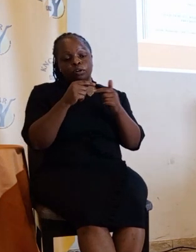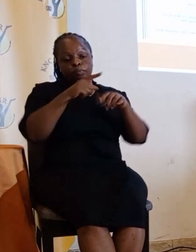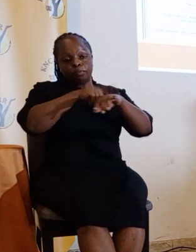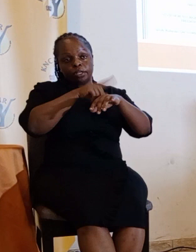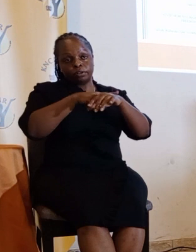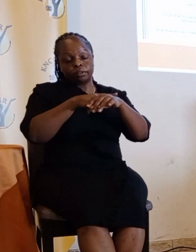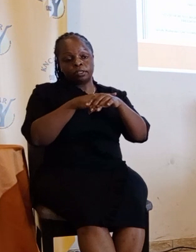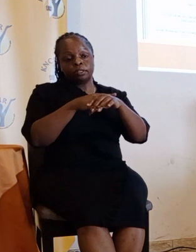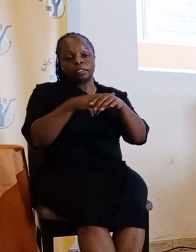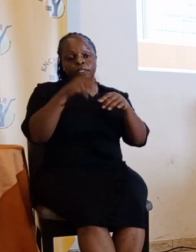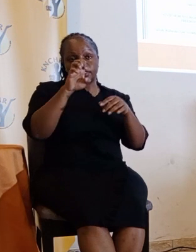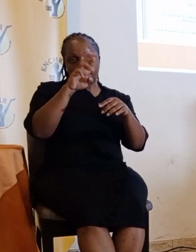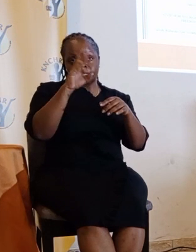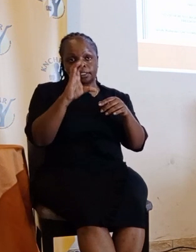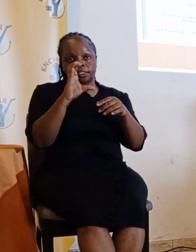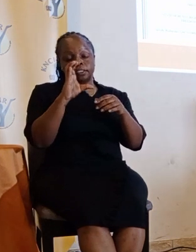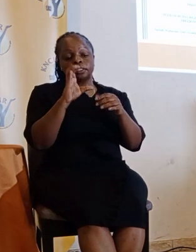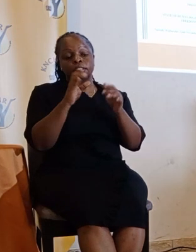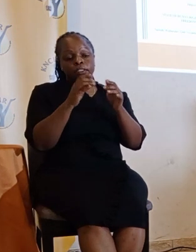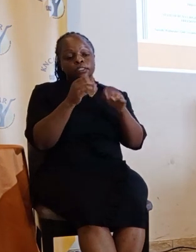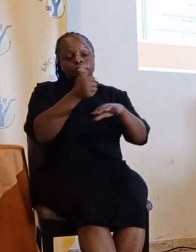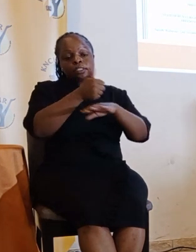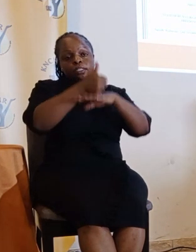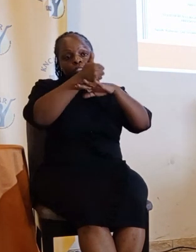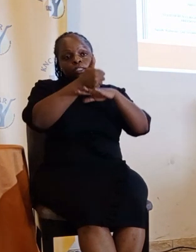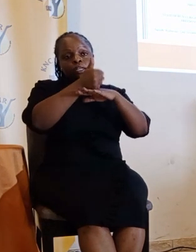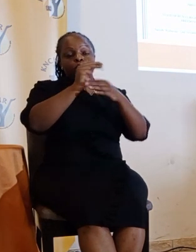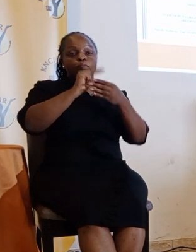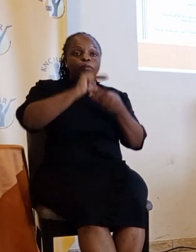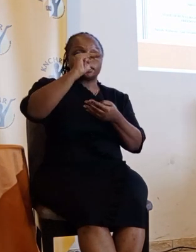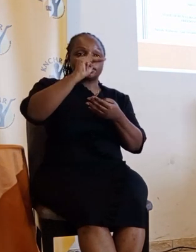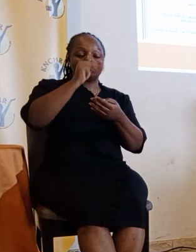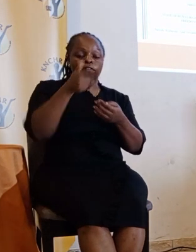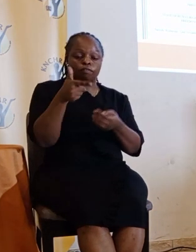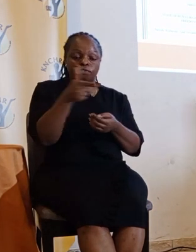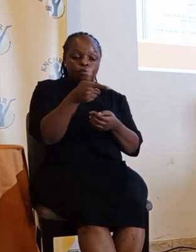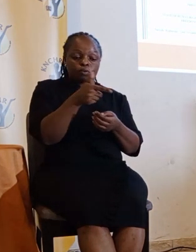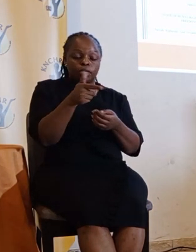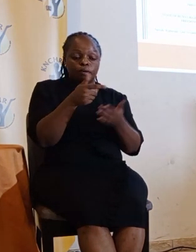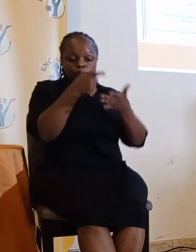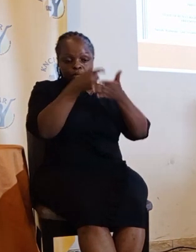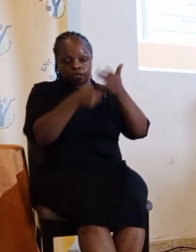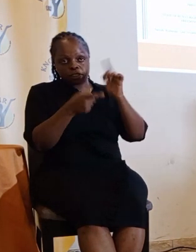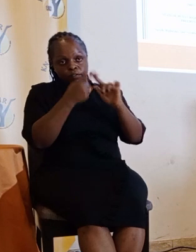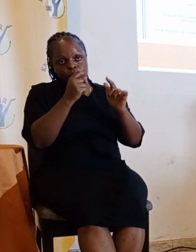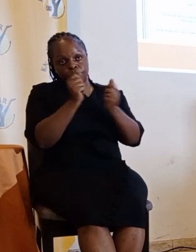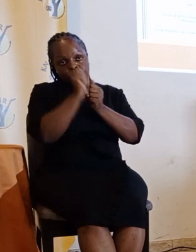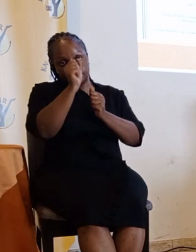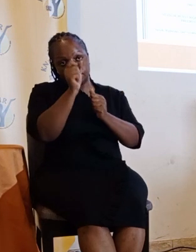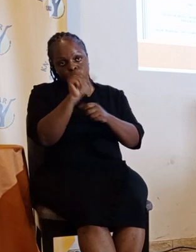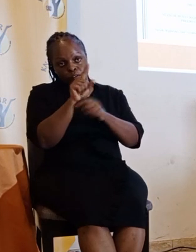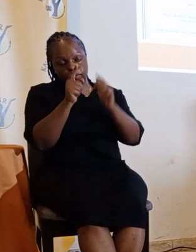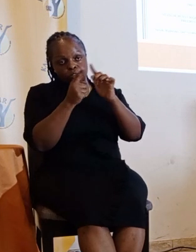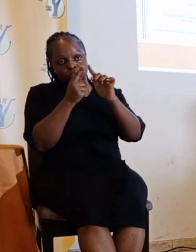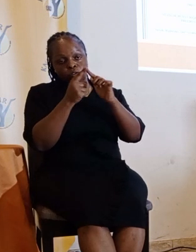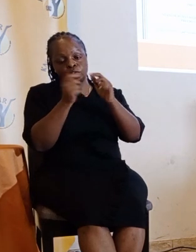Petroleum Regulatory Authority has set the maximum fuel prices from 15th November to 14th of